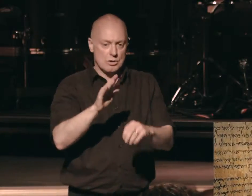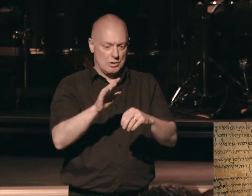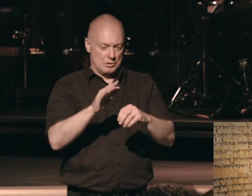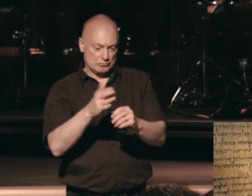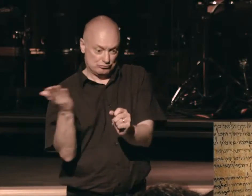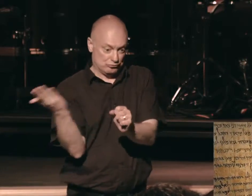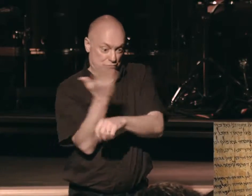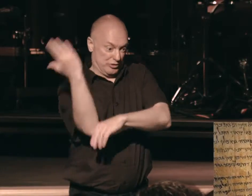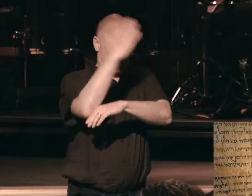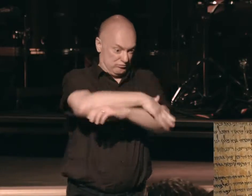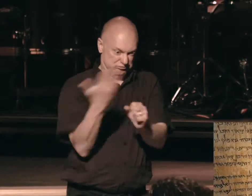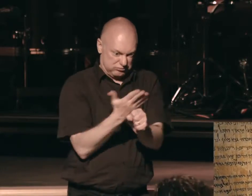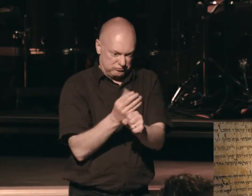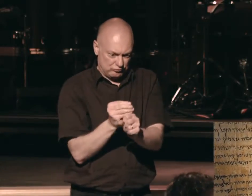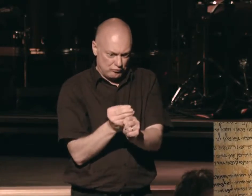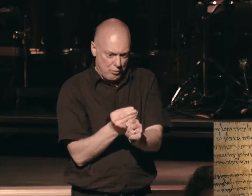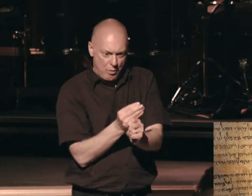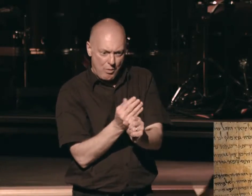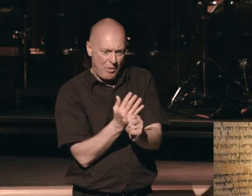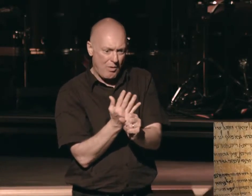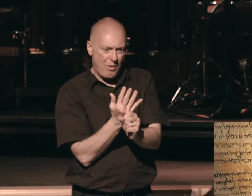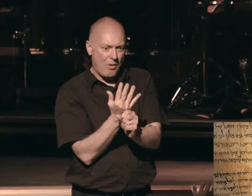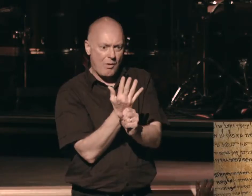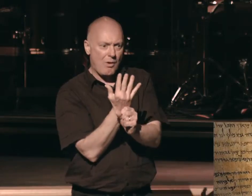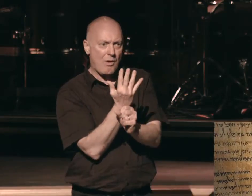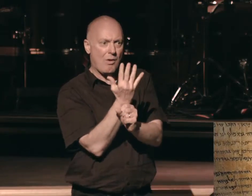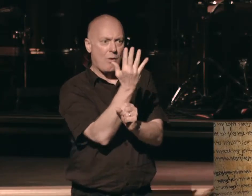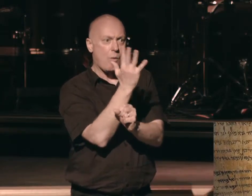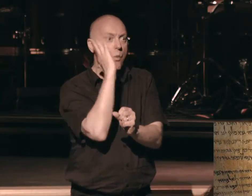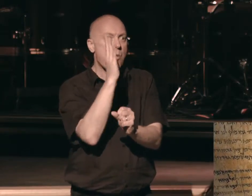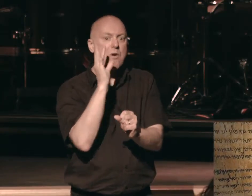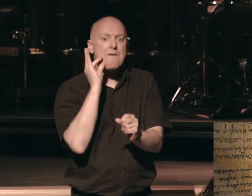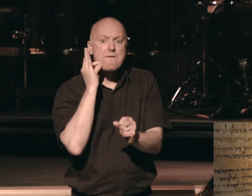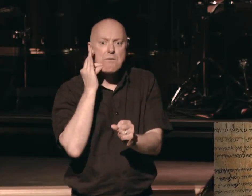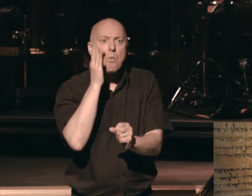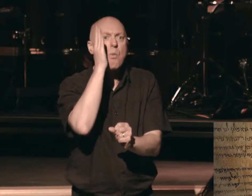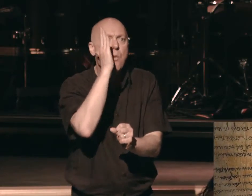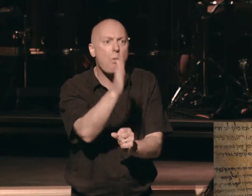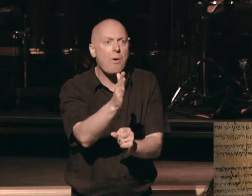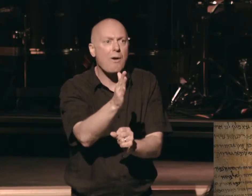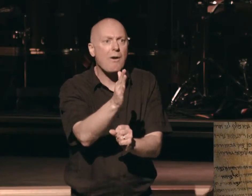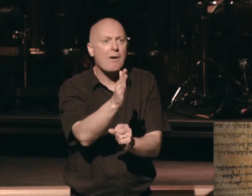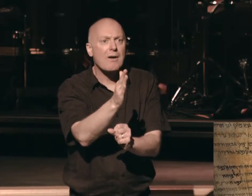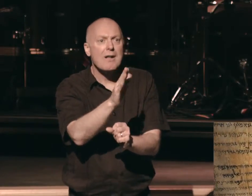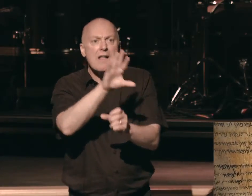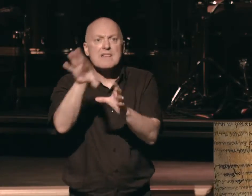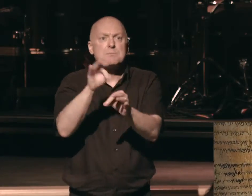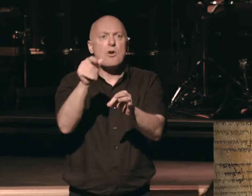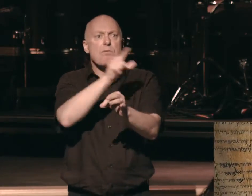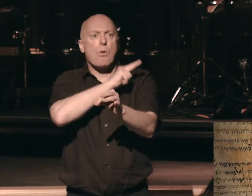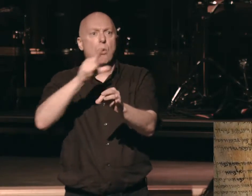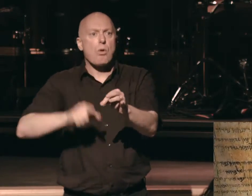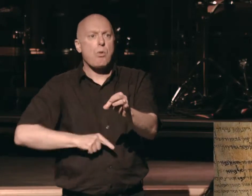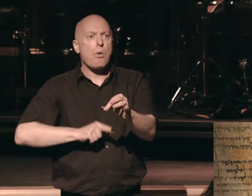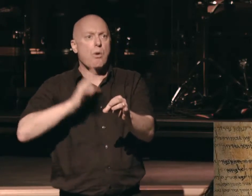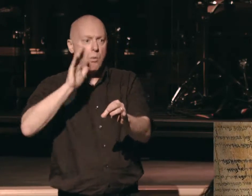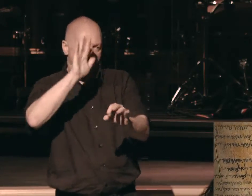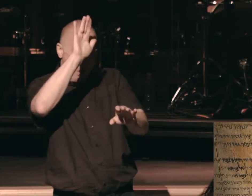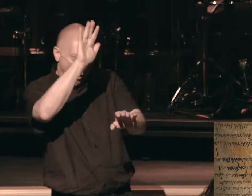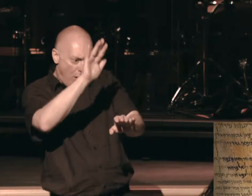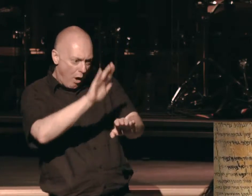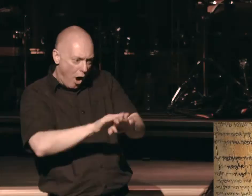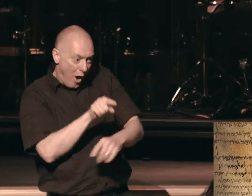there shall come forth a shoot from the stump of Jesse, and a branch from his roots shall bear fruit. And the Spirit of the Lord